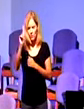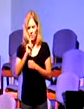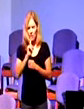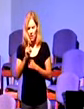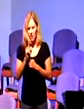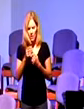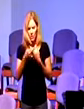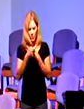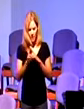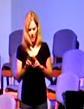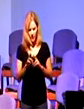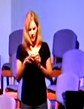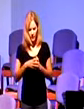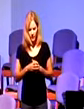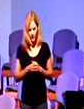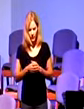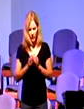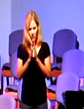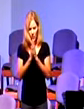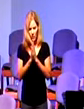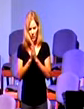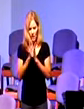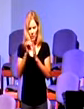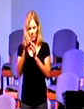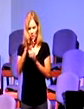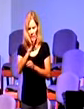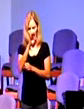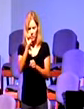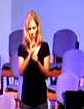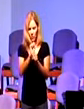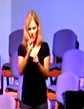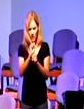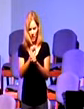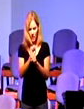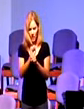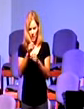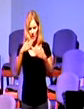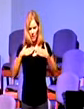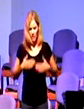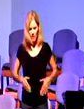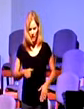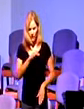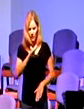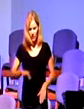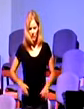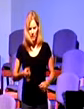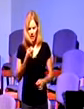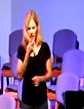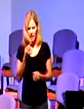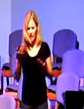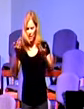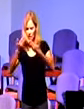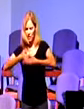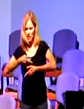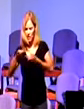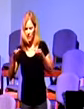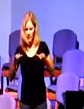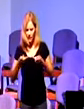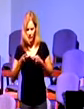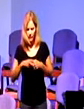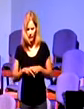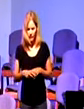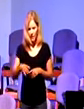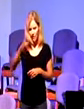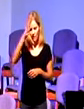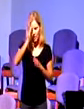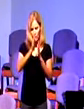remedy. We pray, Lord, that your spirit would be working and the body of Christ would be a light in a dark place.